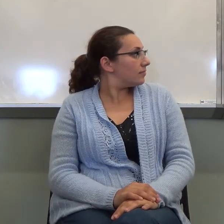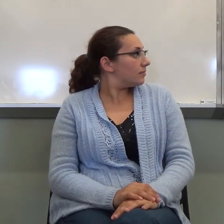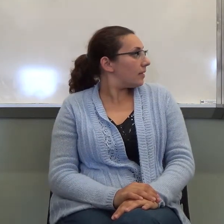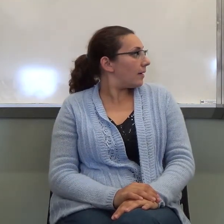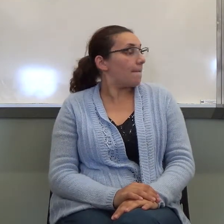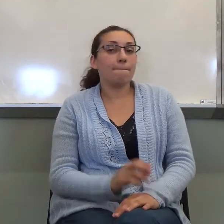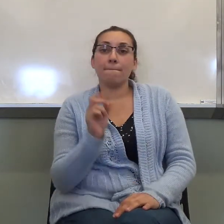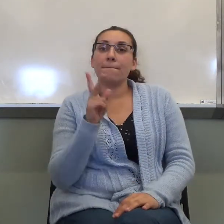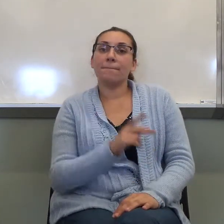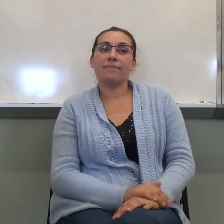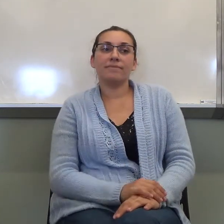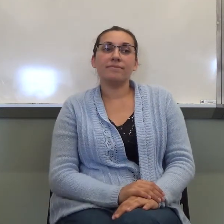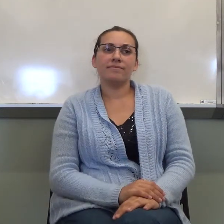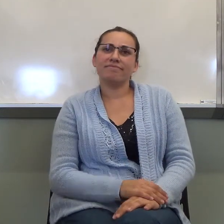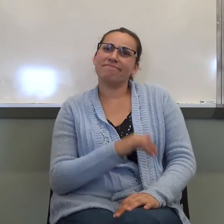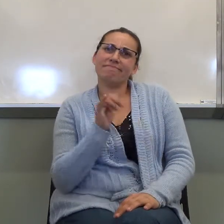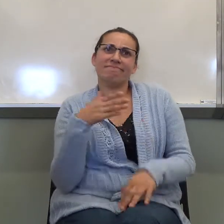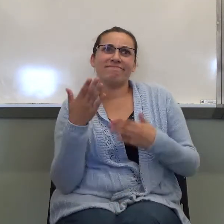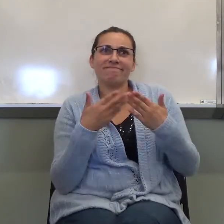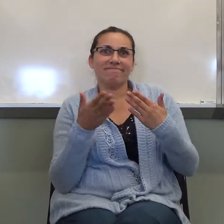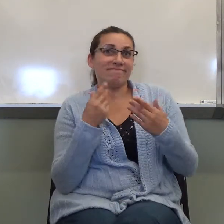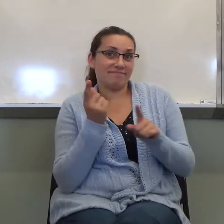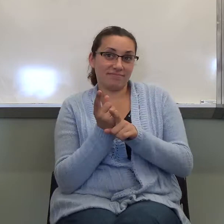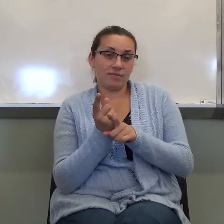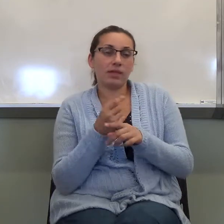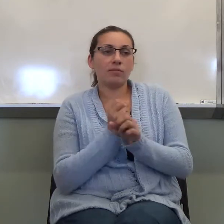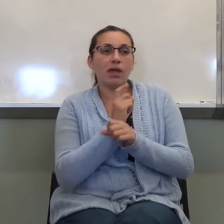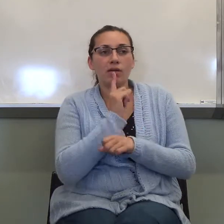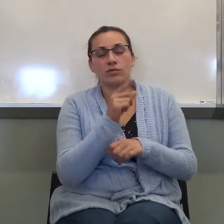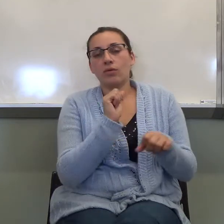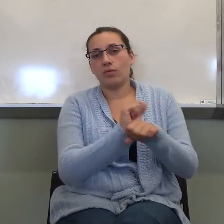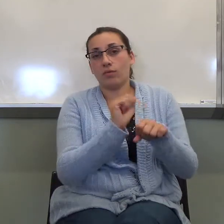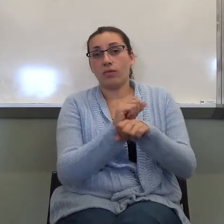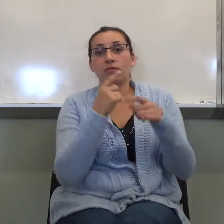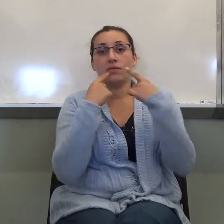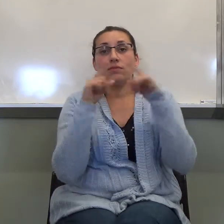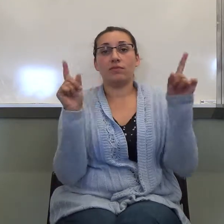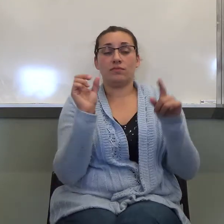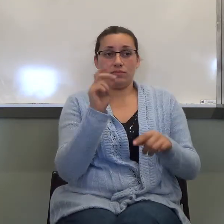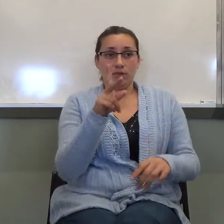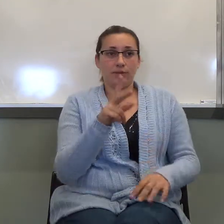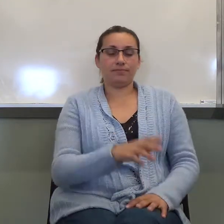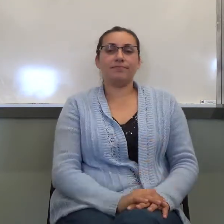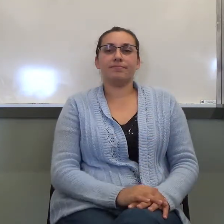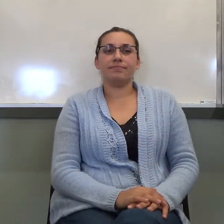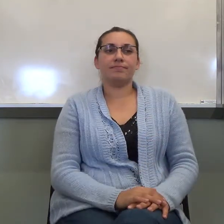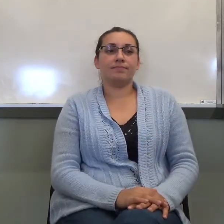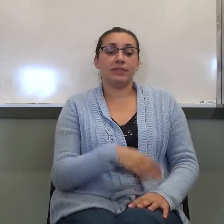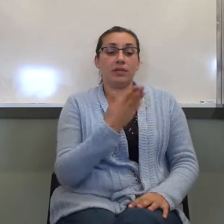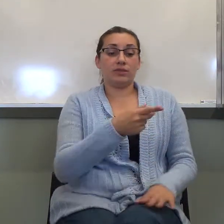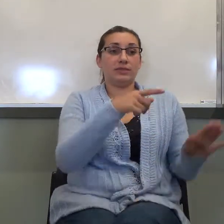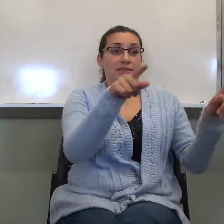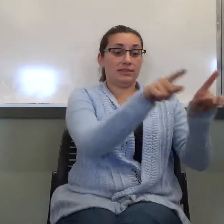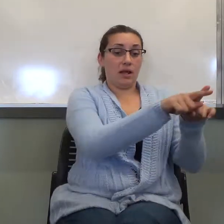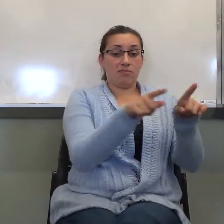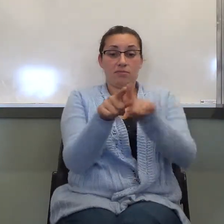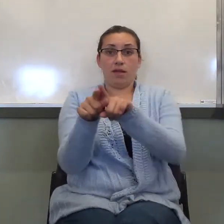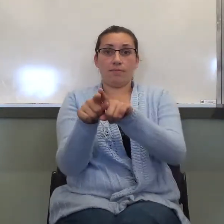Okay, well that's pretty easy to do. Let's make sure it works. Here's one with the same sign. All right, the absolute value of 3